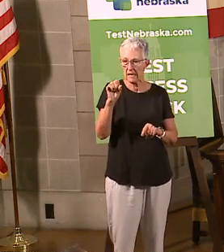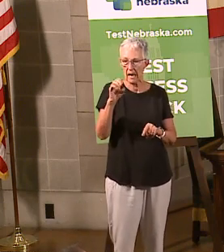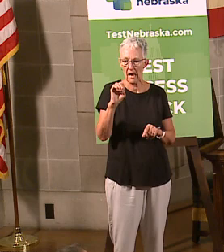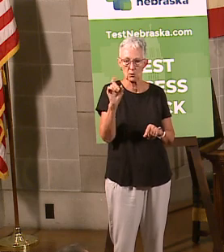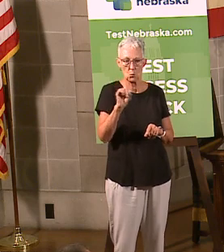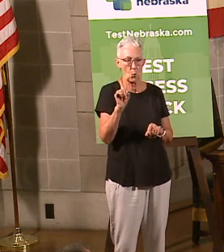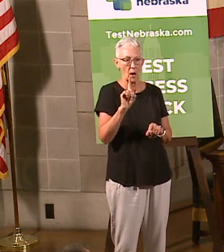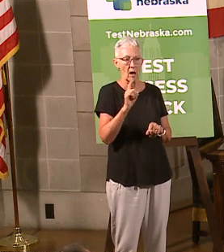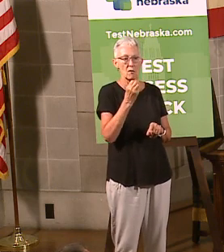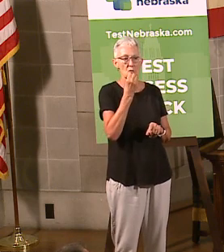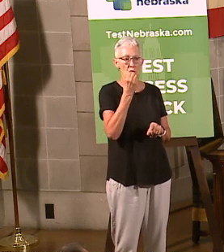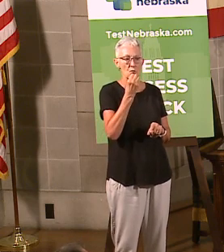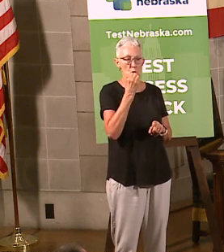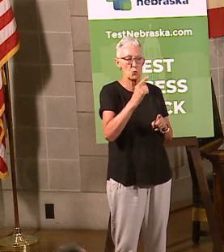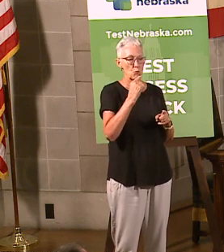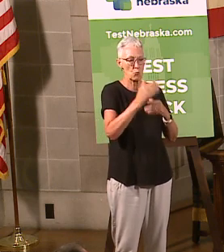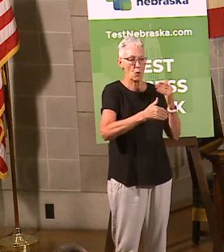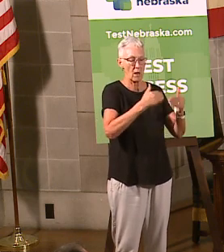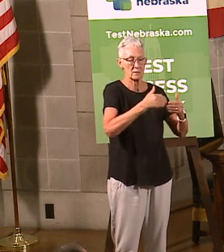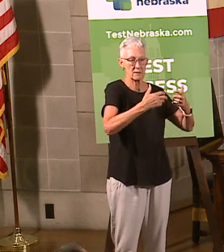plants, Saline, Colfax, Platte,